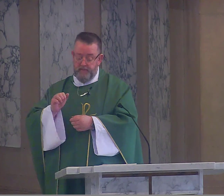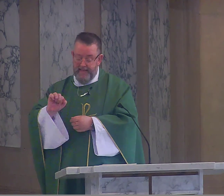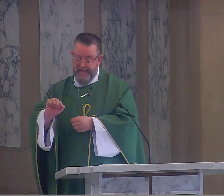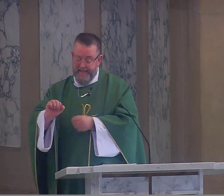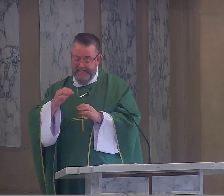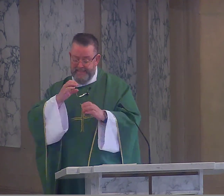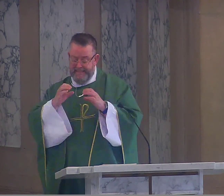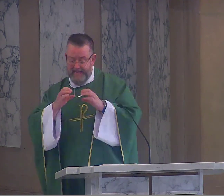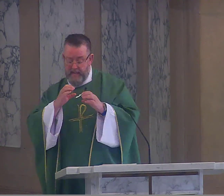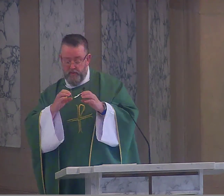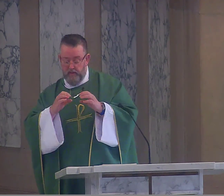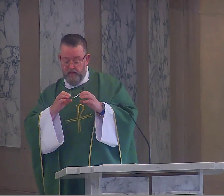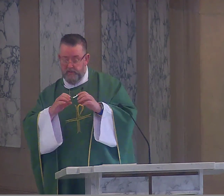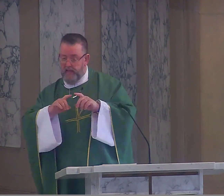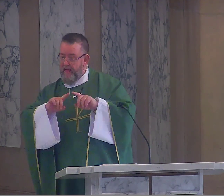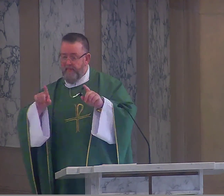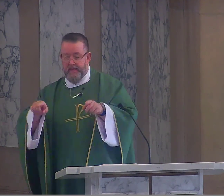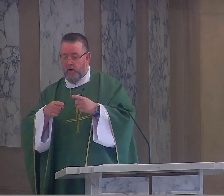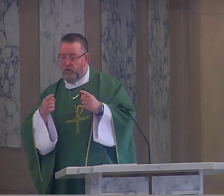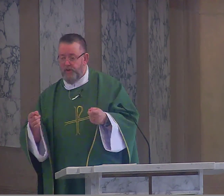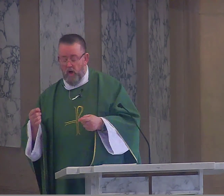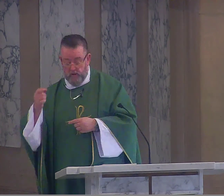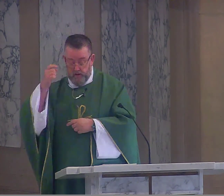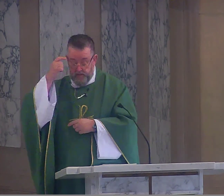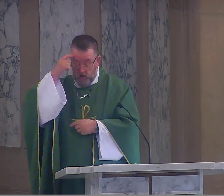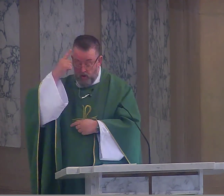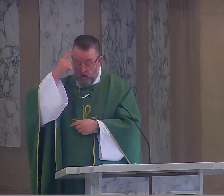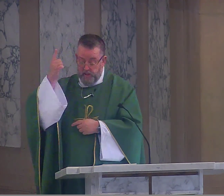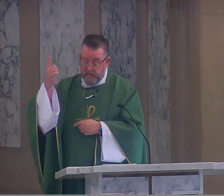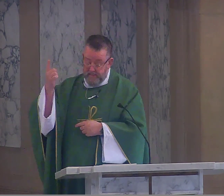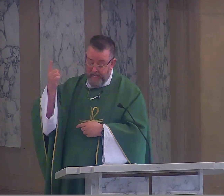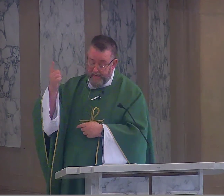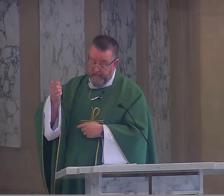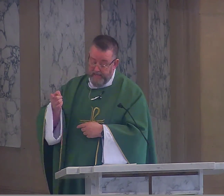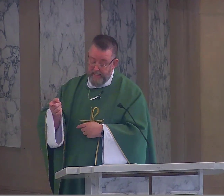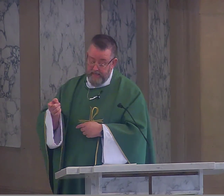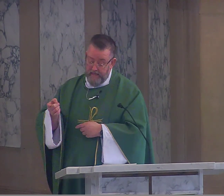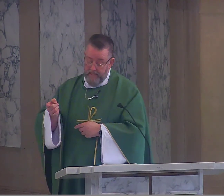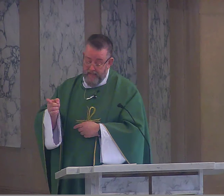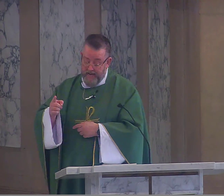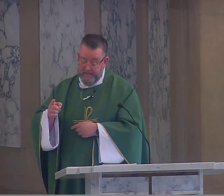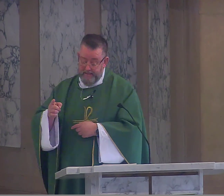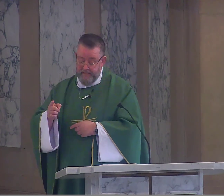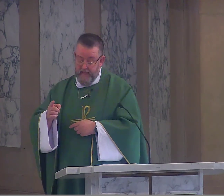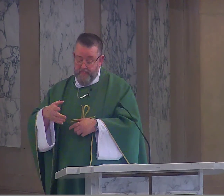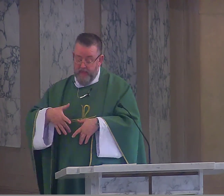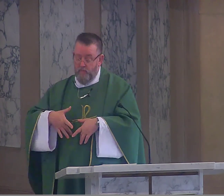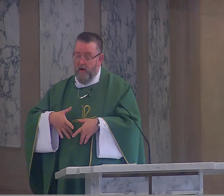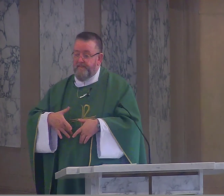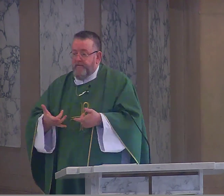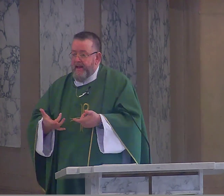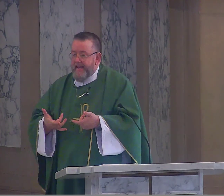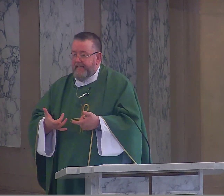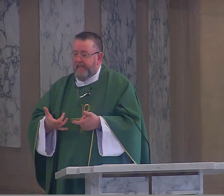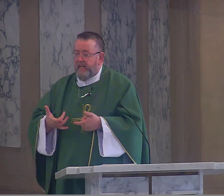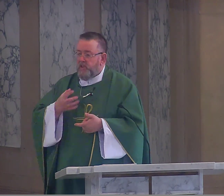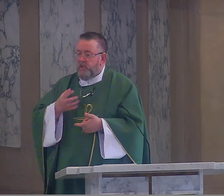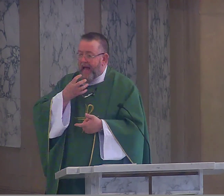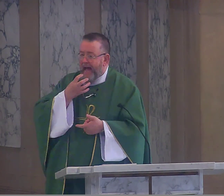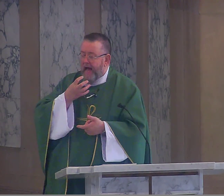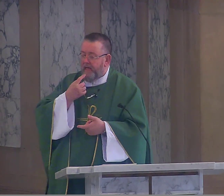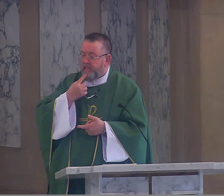But his disciples, they could not understand, and they were